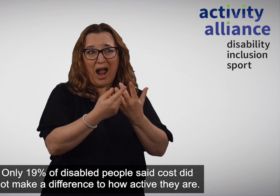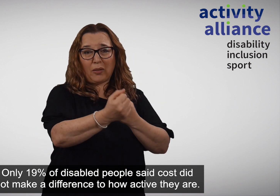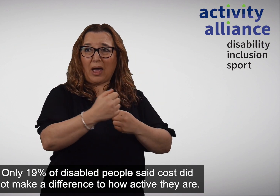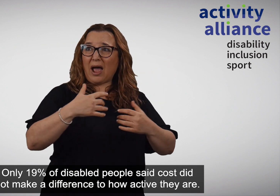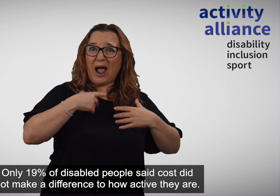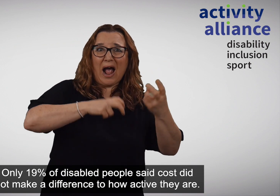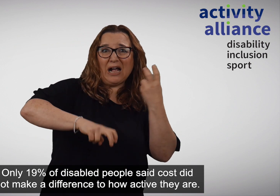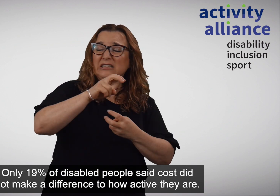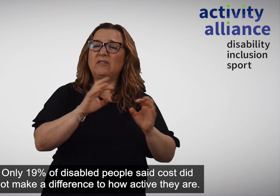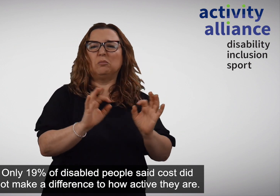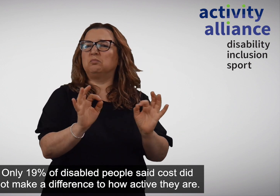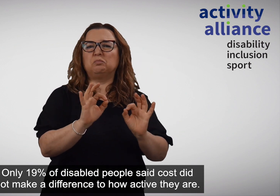are.